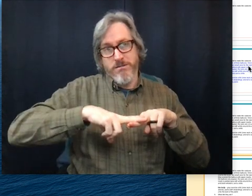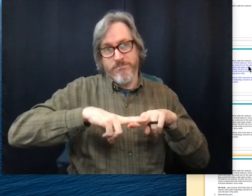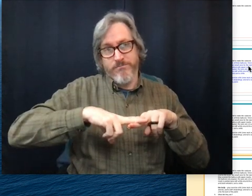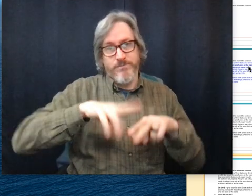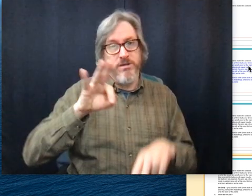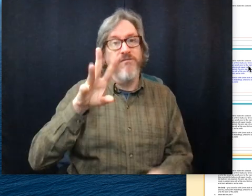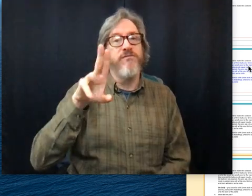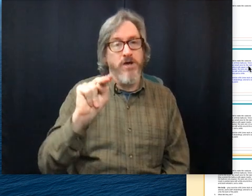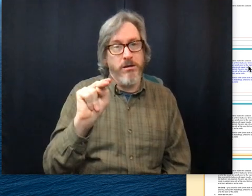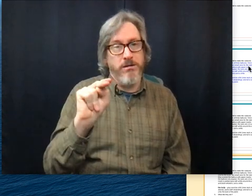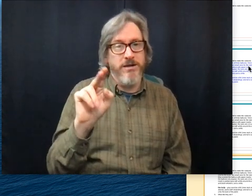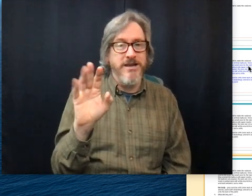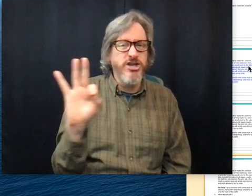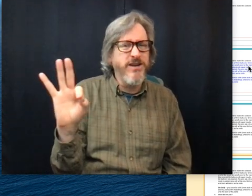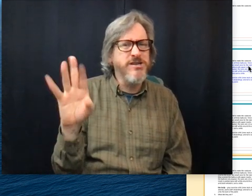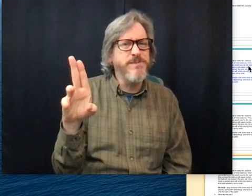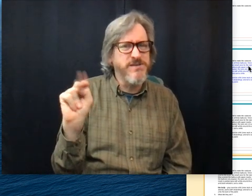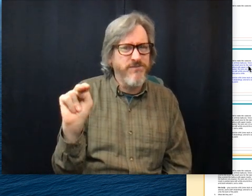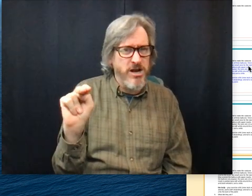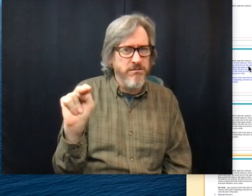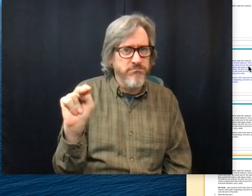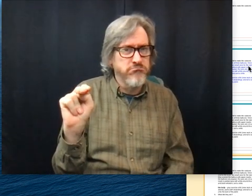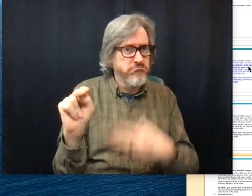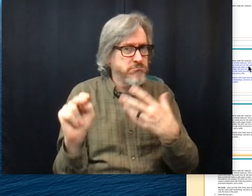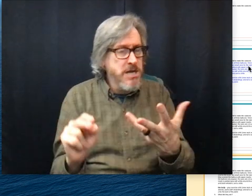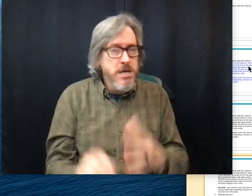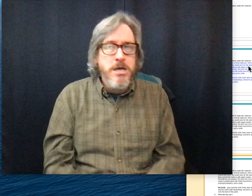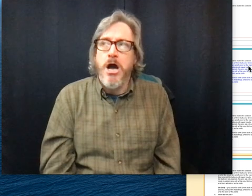fun. Fun. And she fingerspells fun.